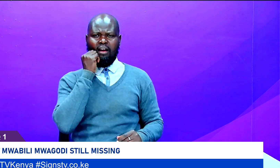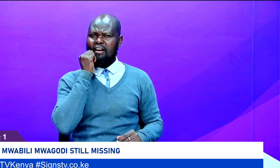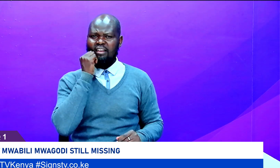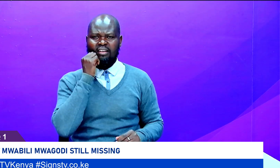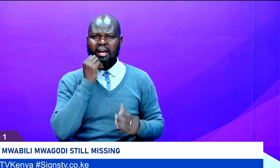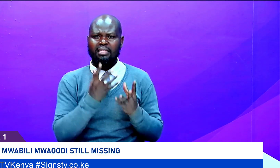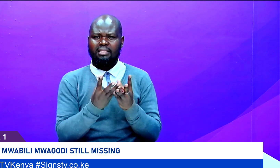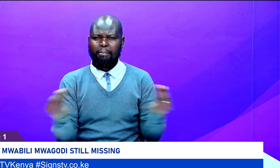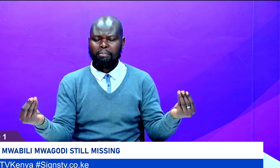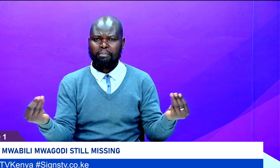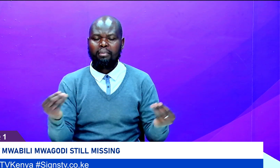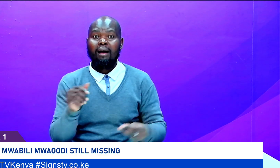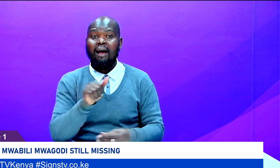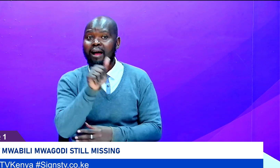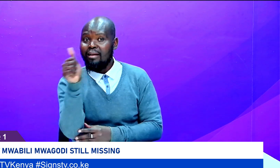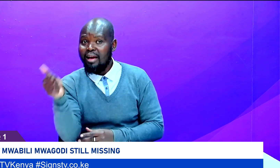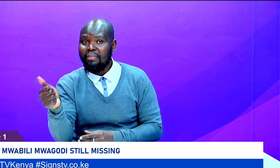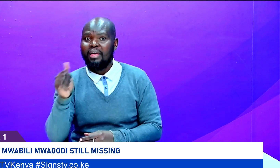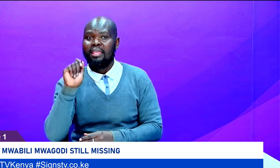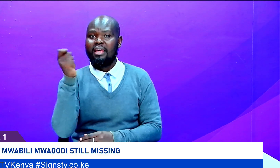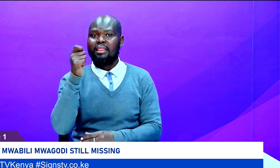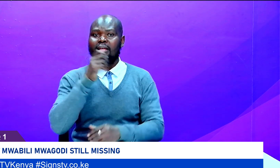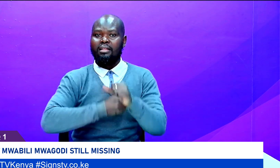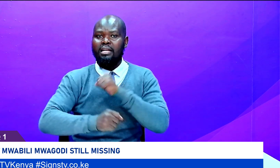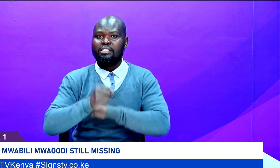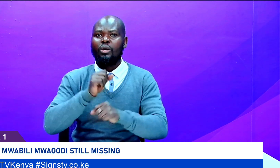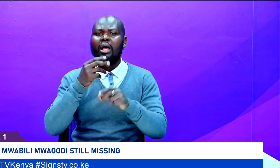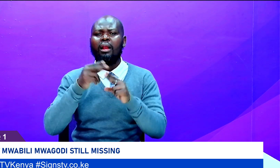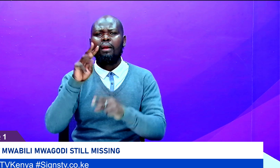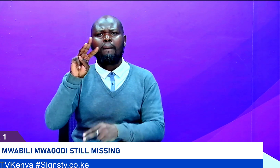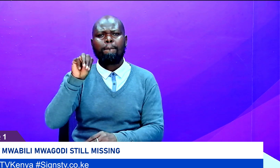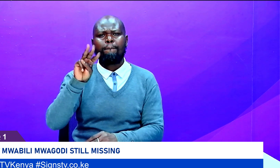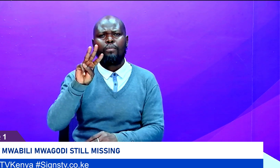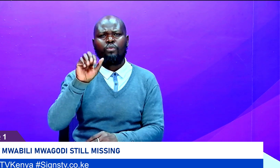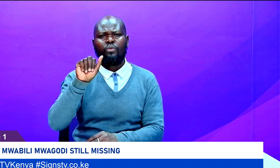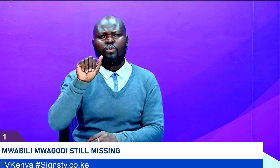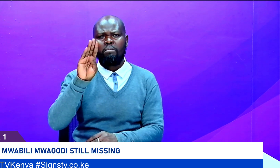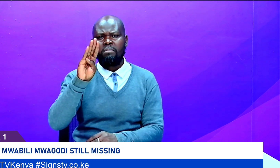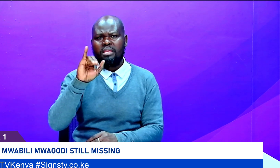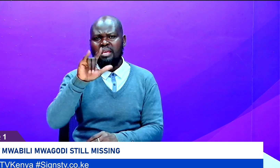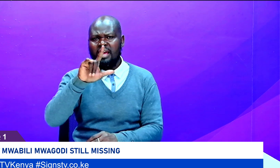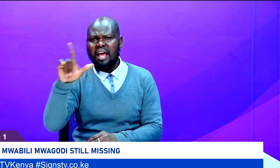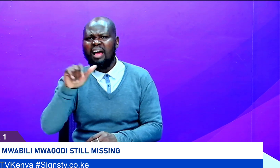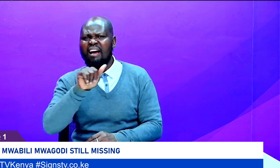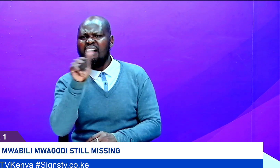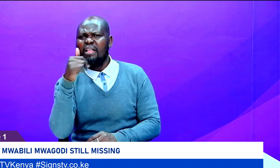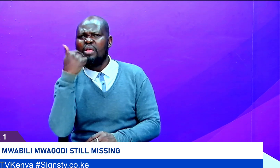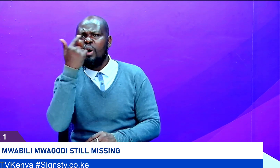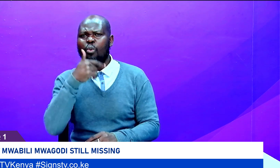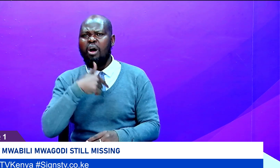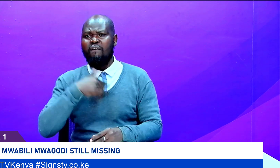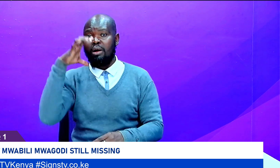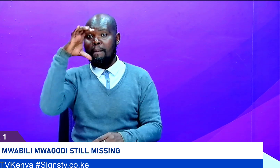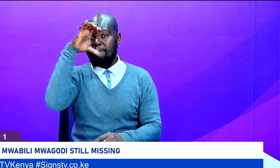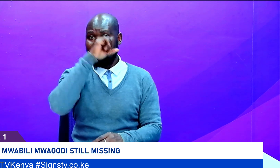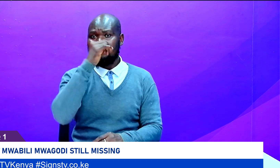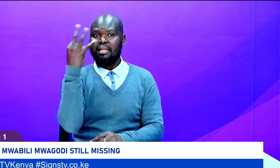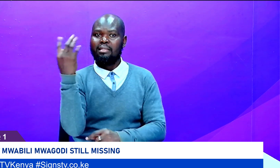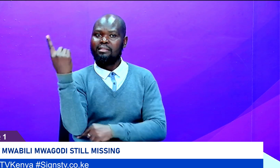Meanwhile, concern is mounting over the disappearance of another Kenyan activist, Mwabili Mwagodi, who has been missing